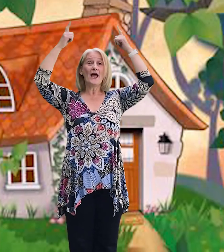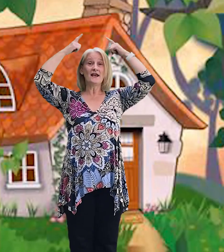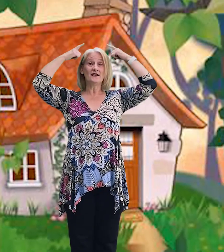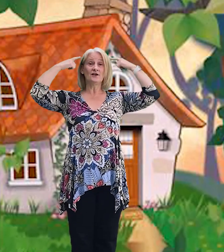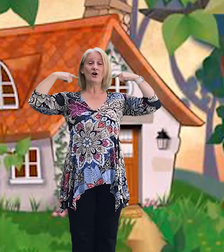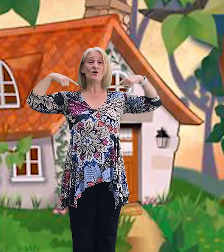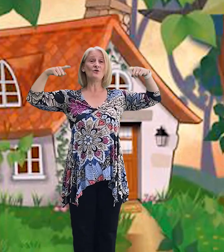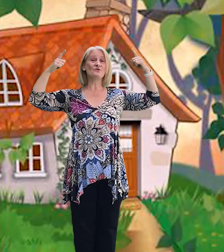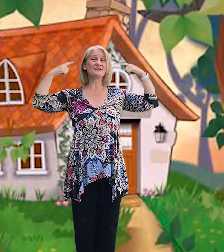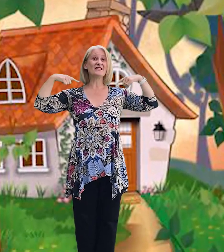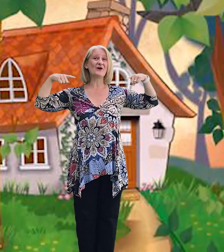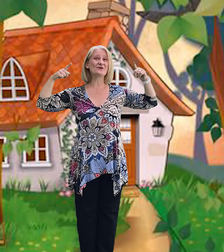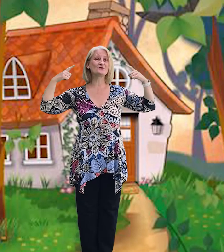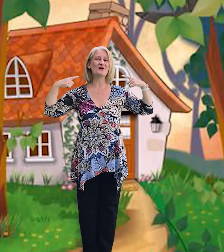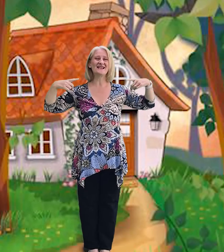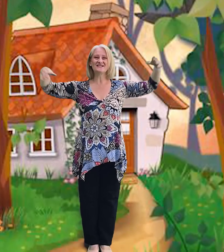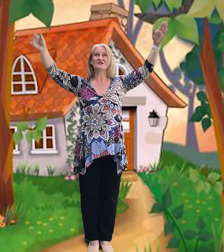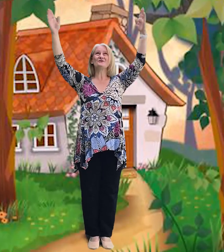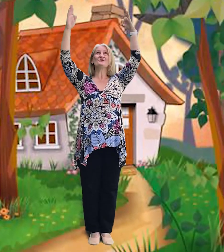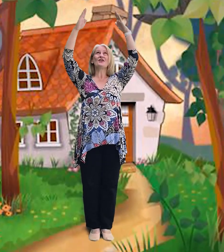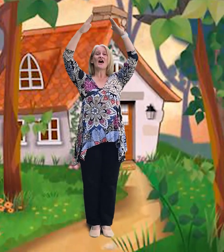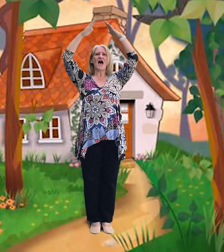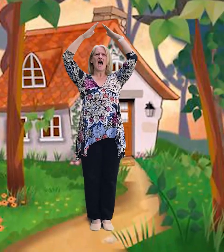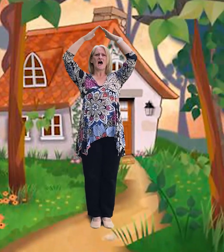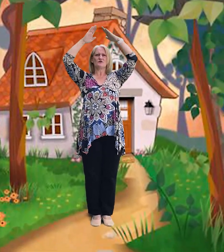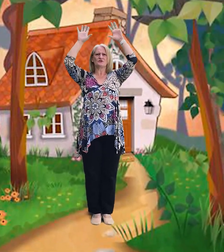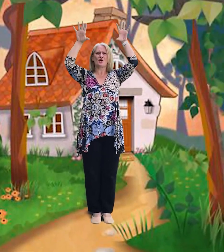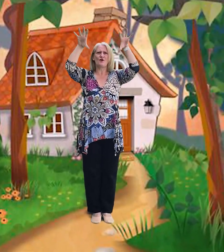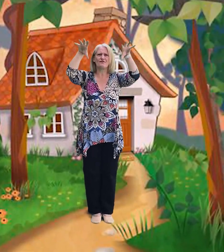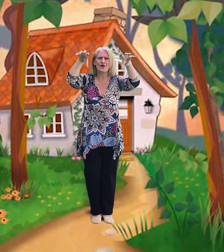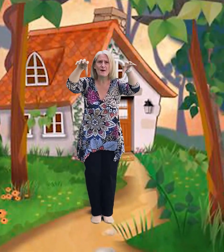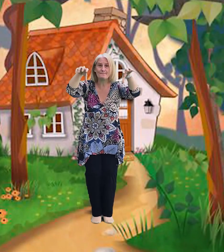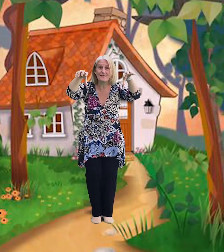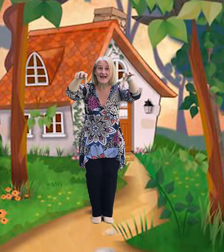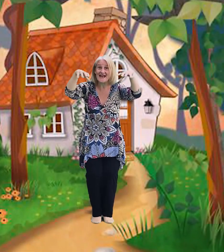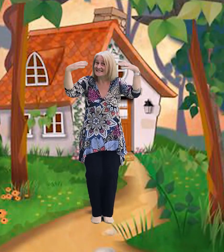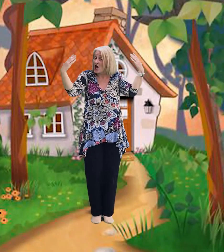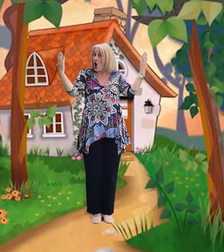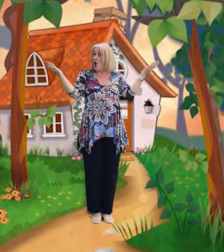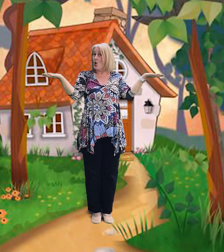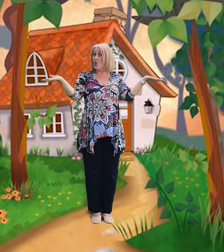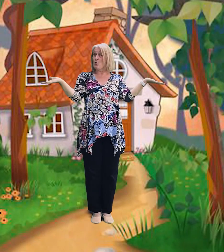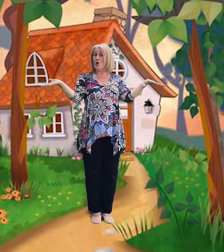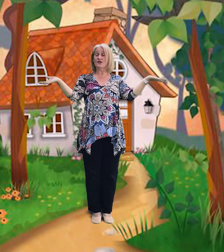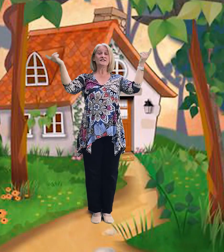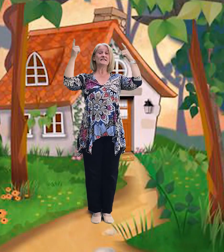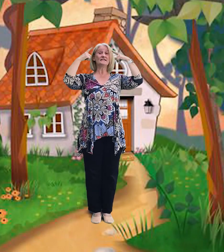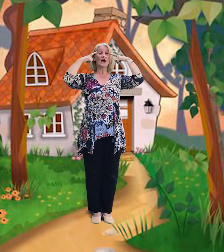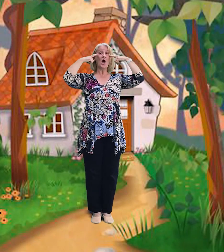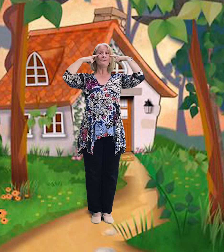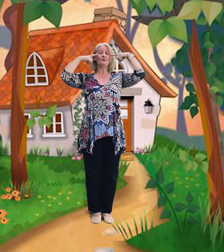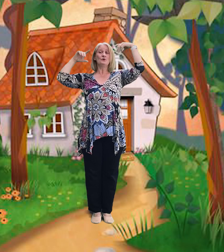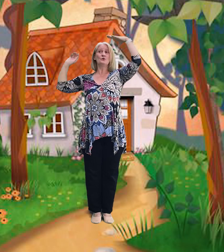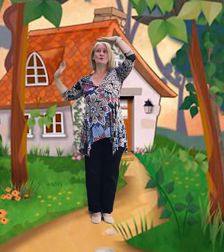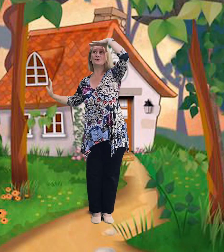When Goldilocks went to the house of the bears. Oh what did her blue